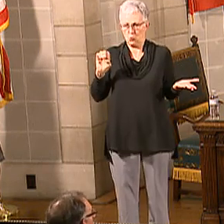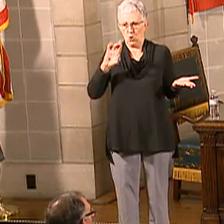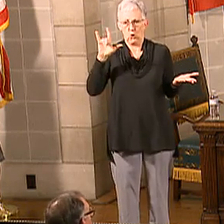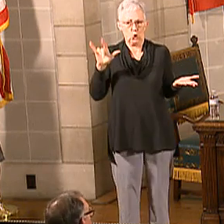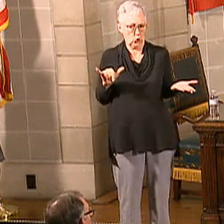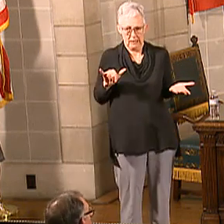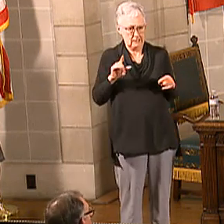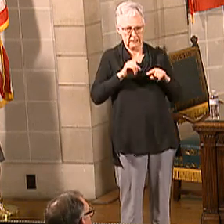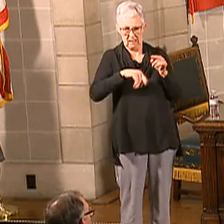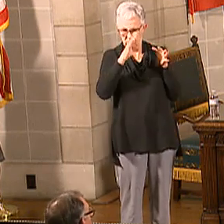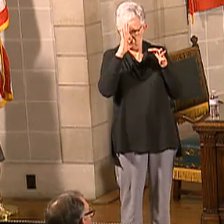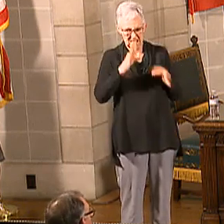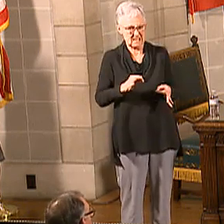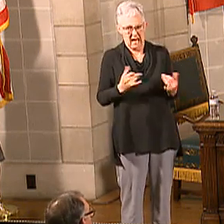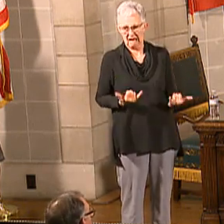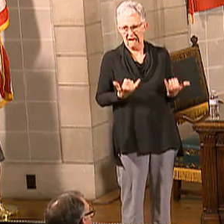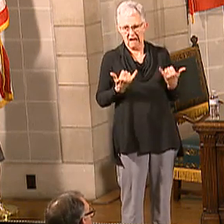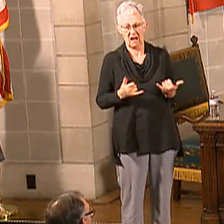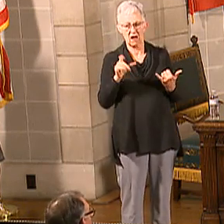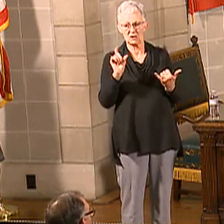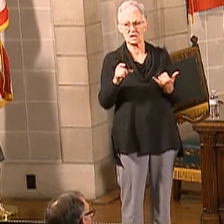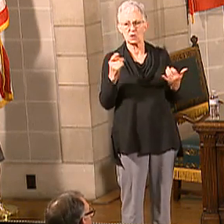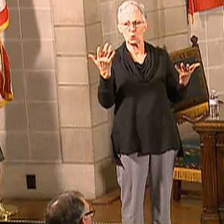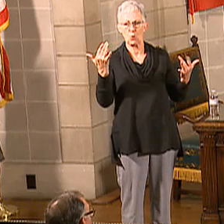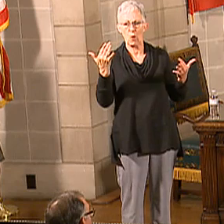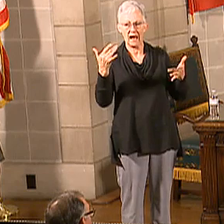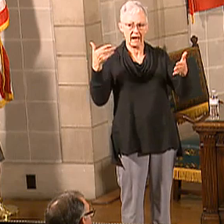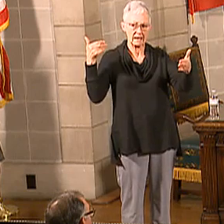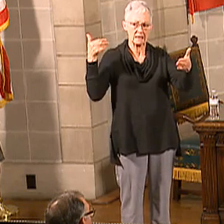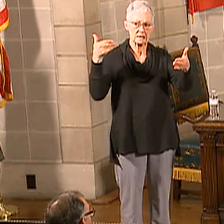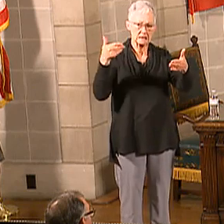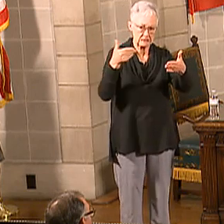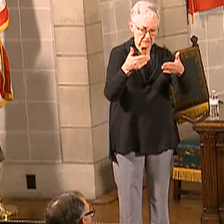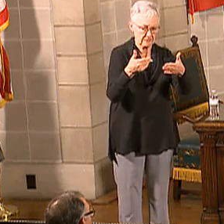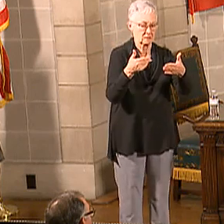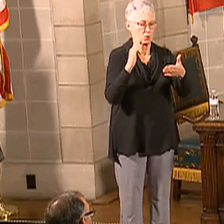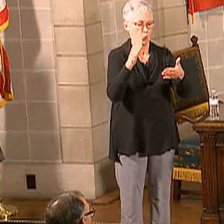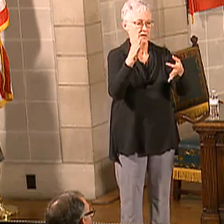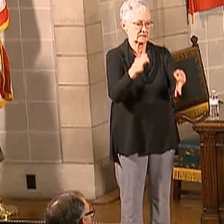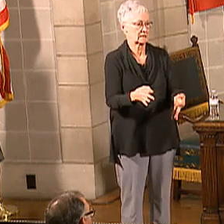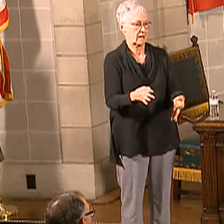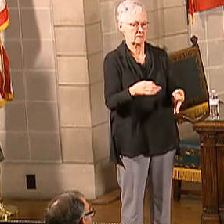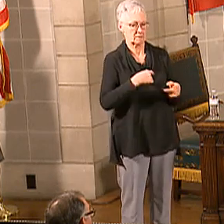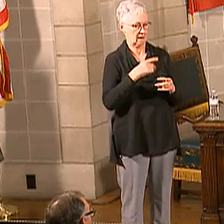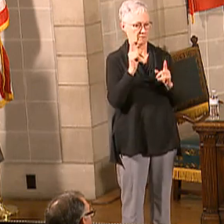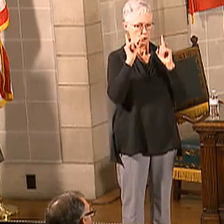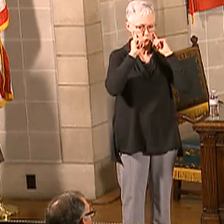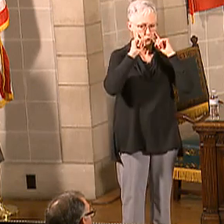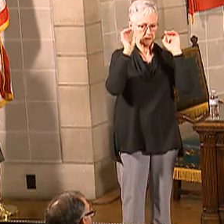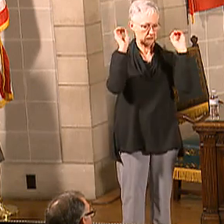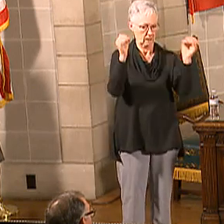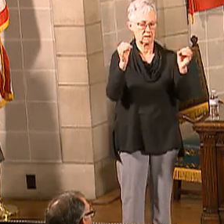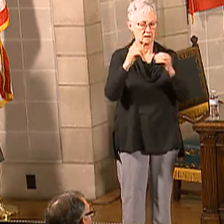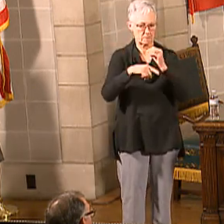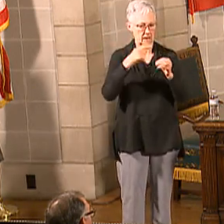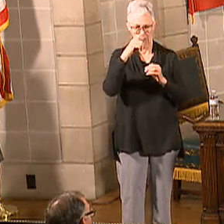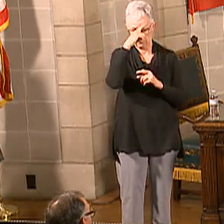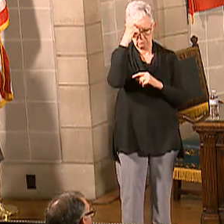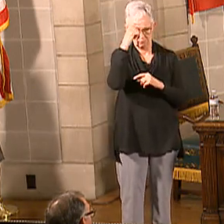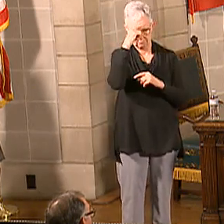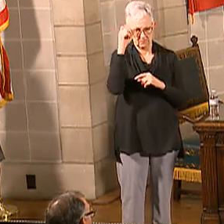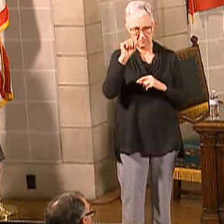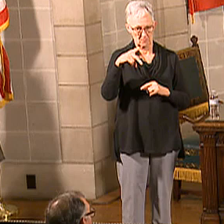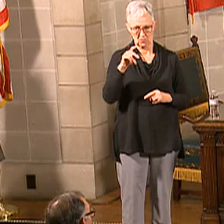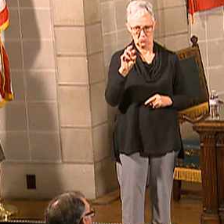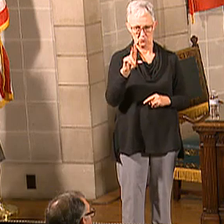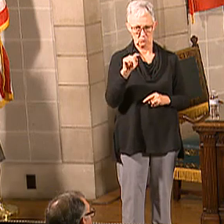Have you? So the Commissioner has not seen any guidance on summer sports. I have not seen anything on summer sports. It's probably premature here on April